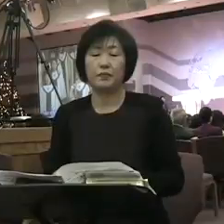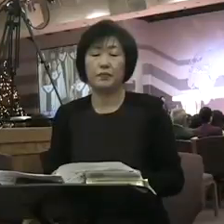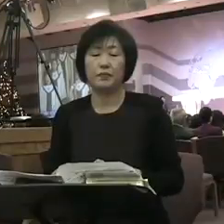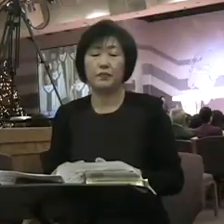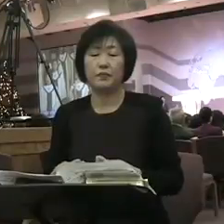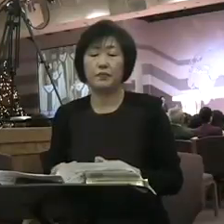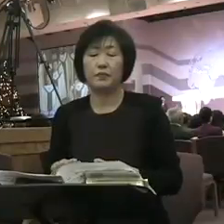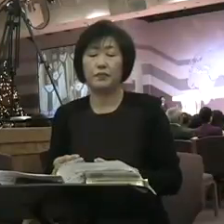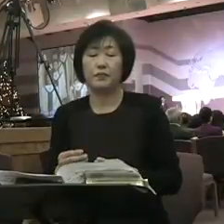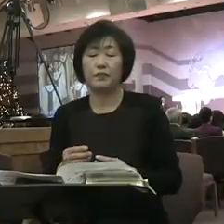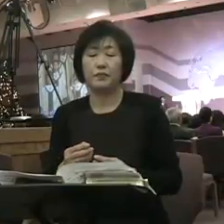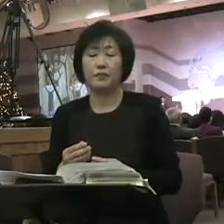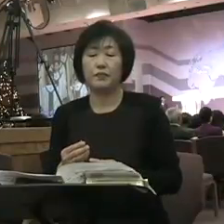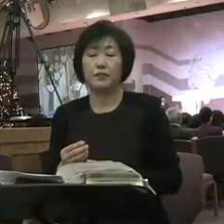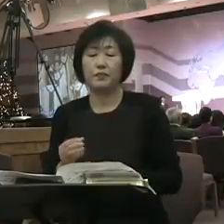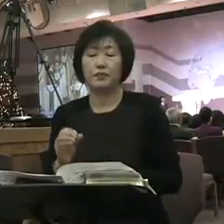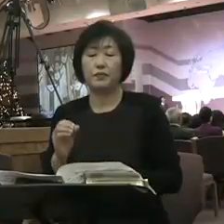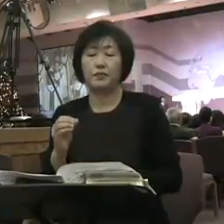me